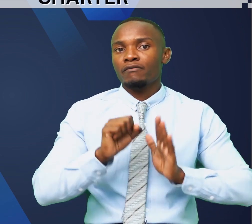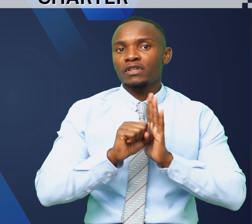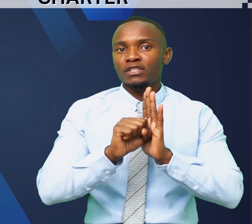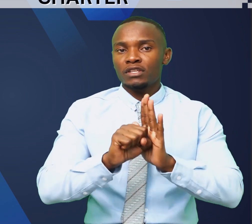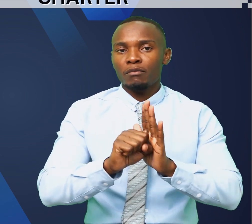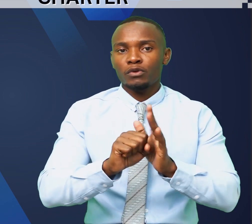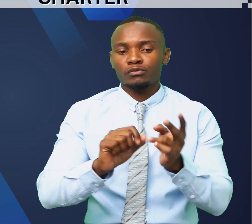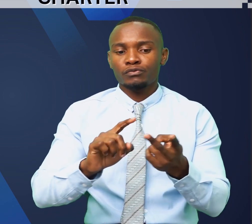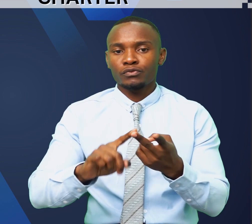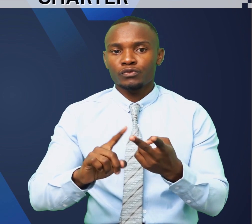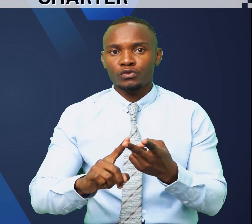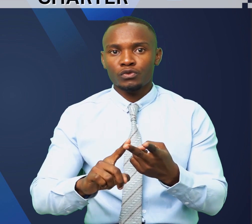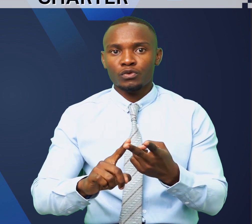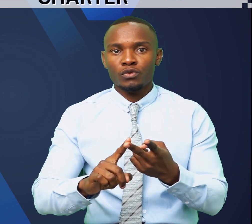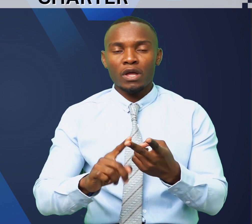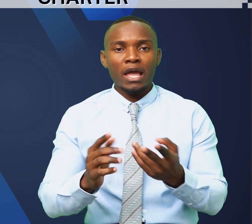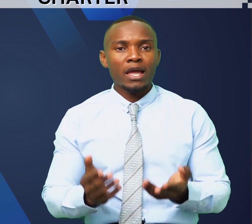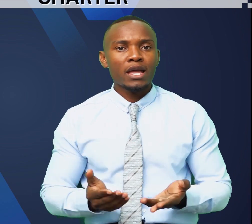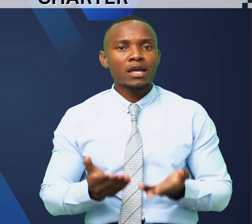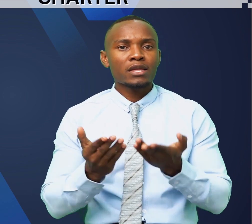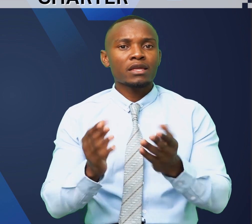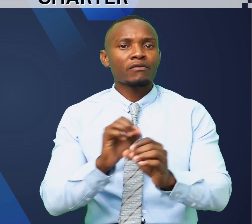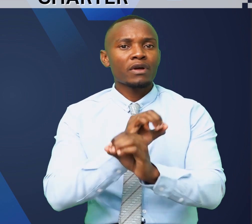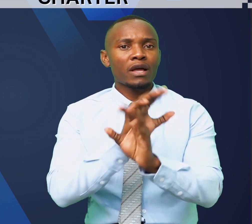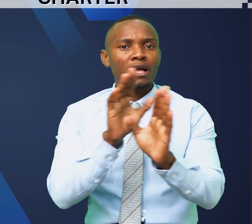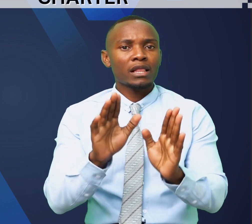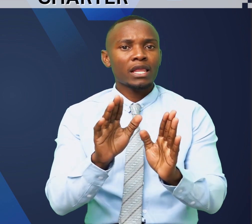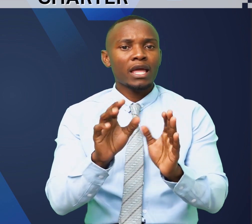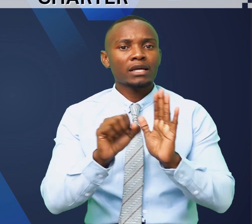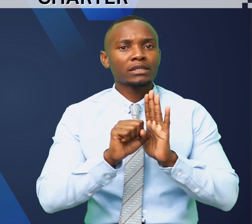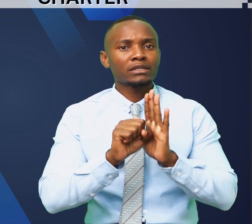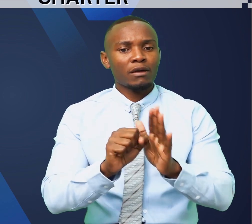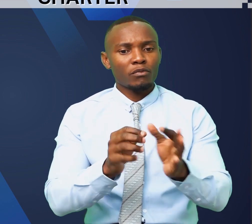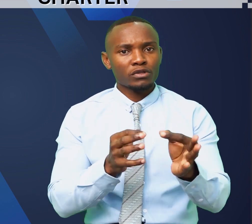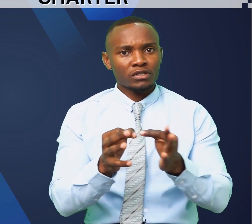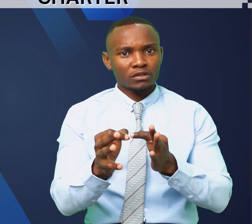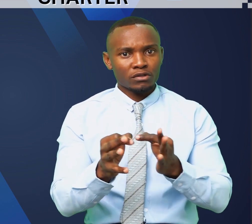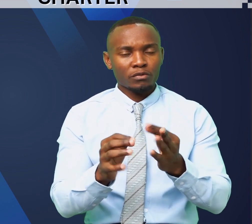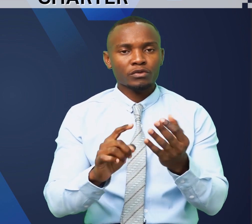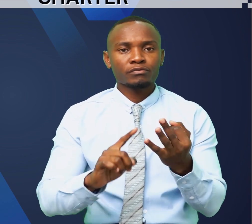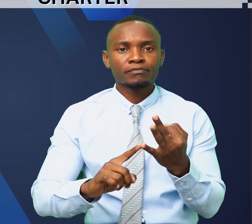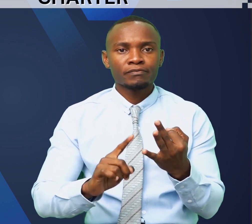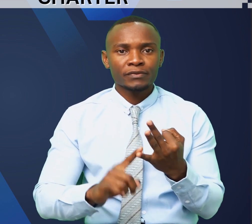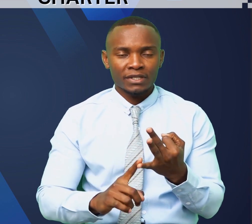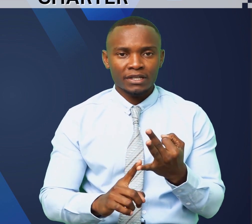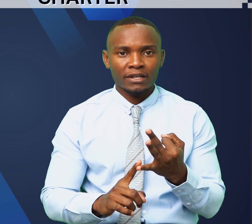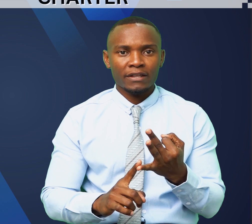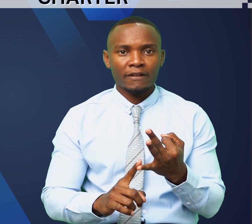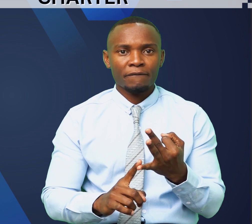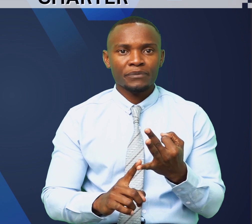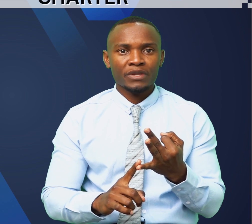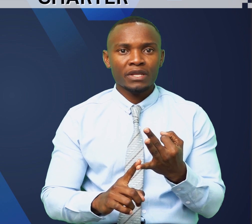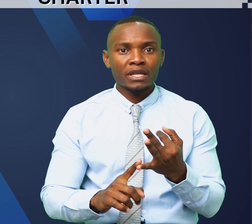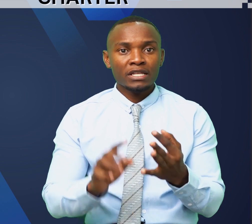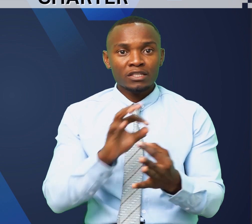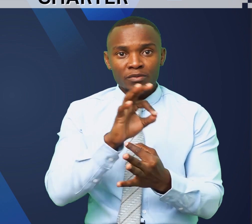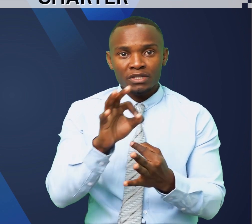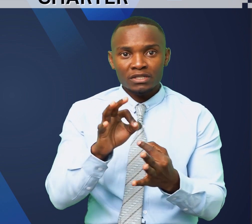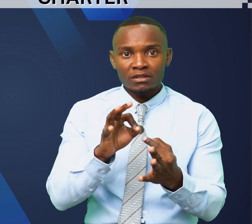samples. 2. Give clear samples description. 3. Specify clearly